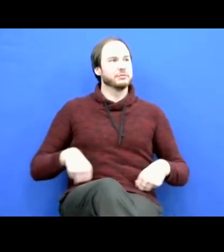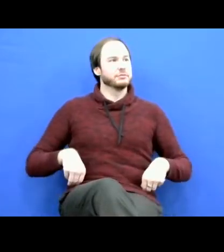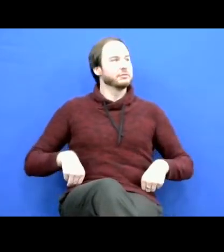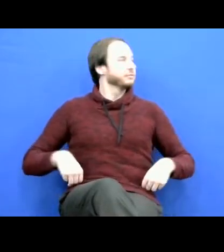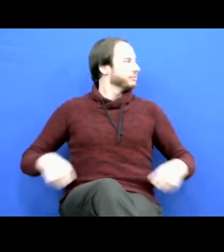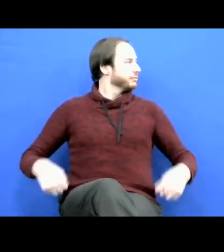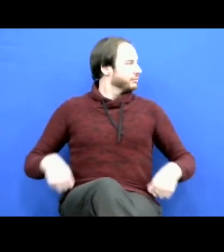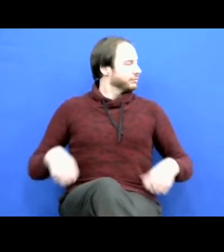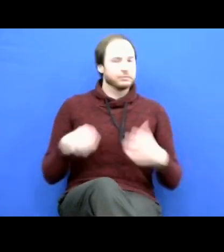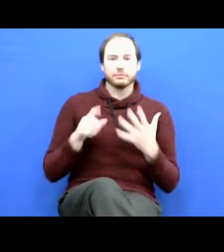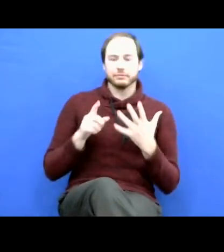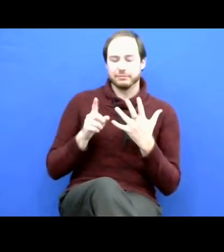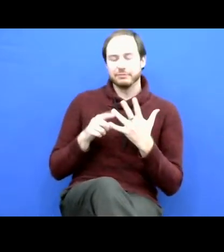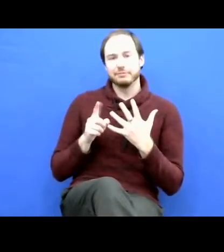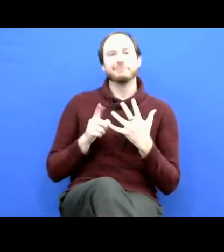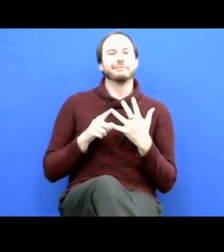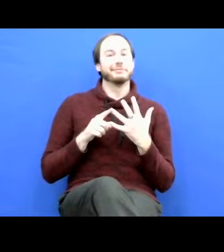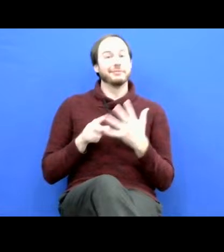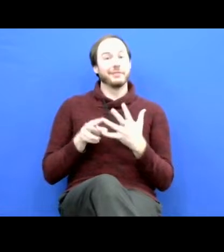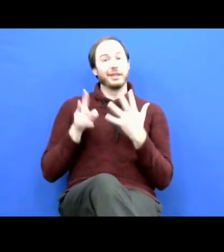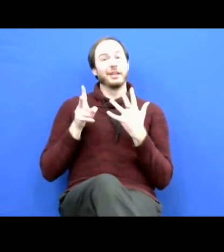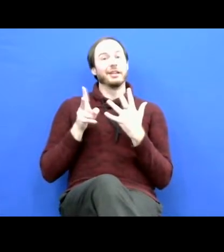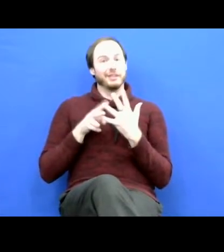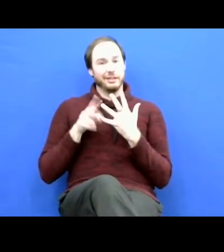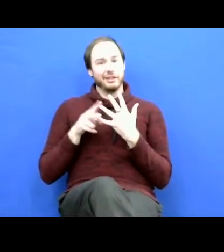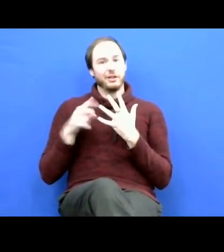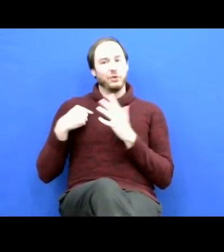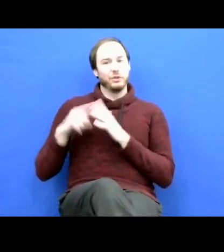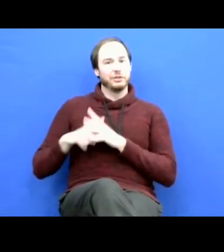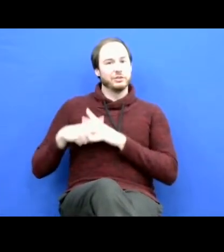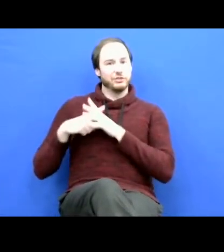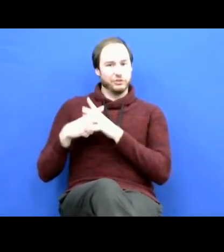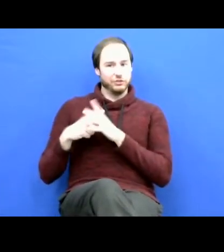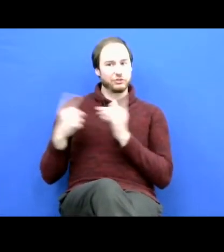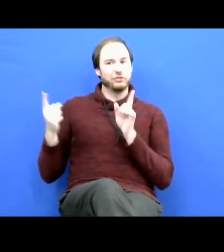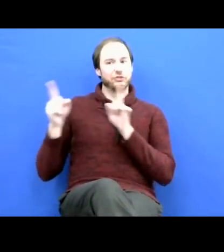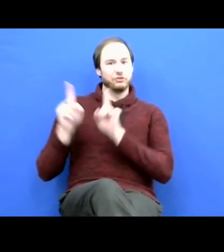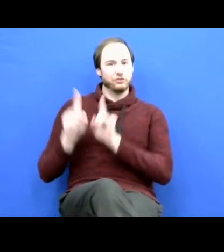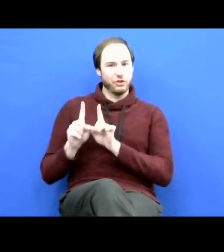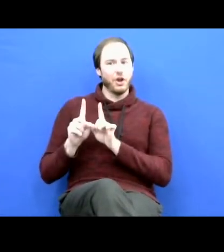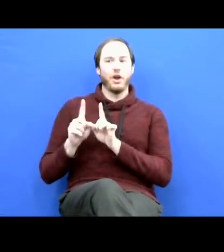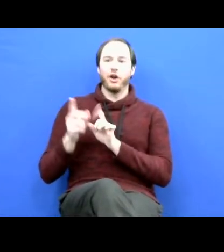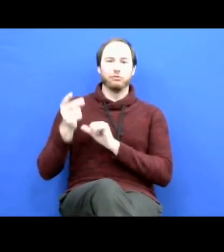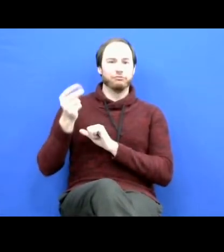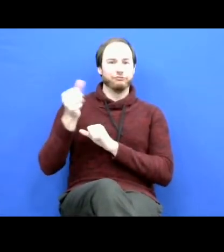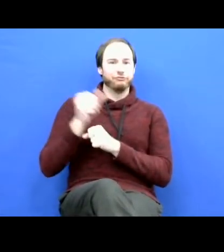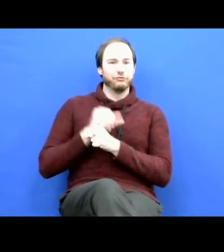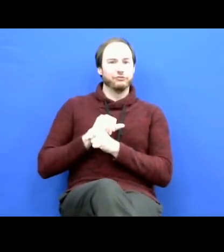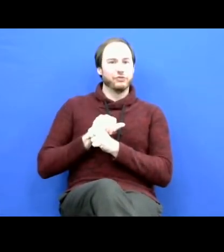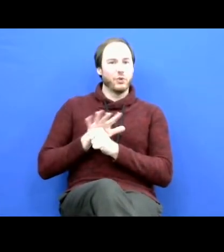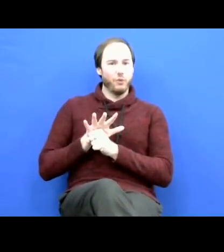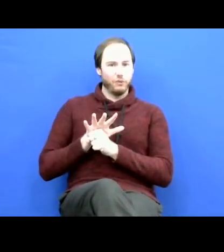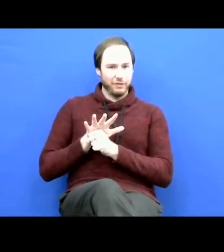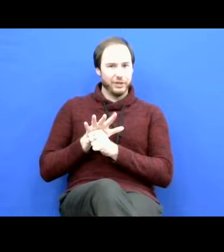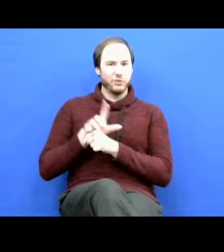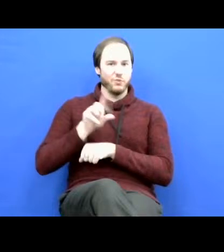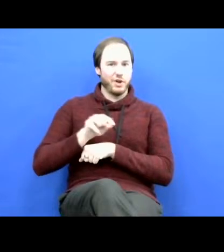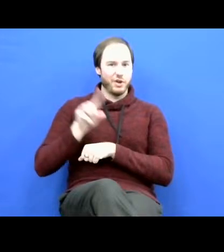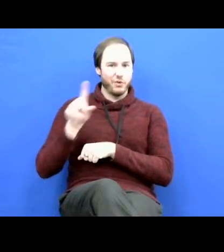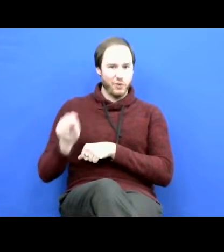Lisa and I started our term right as COVID was coming in,